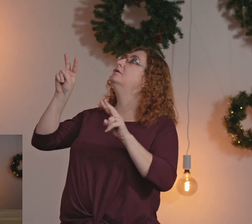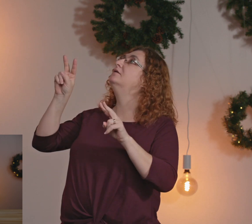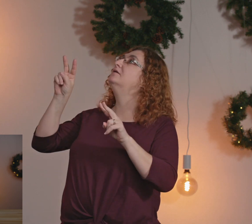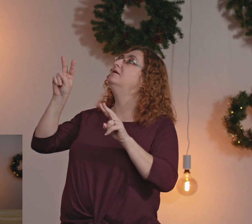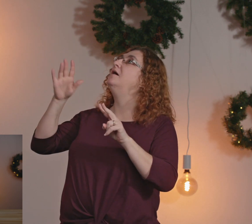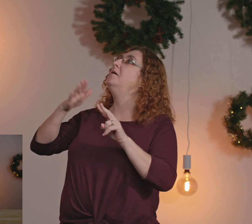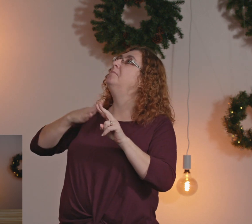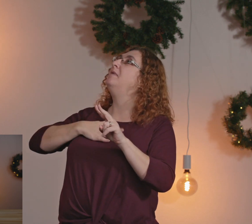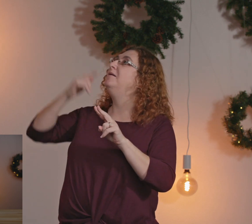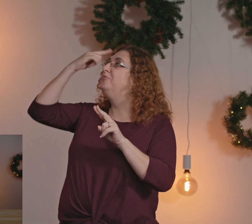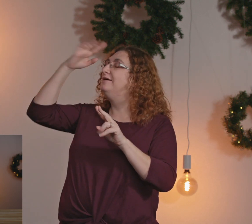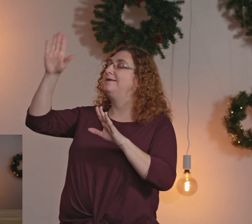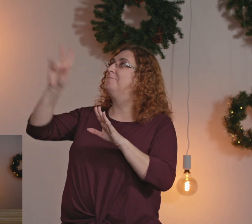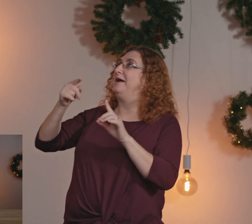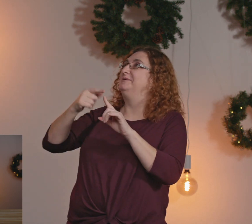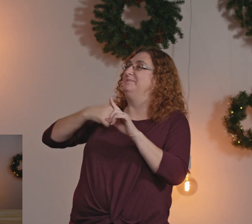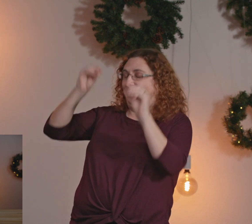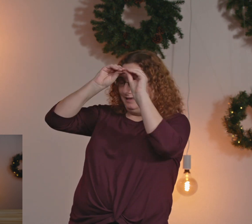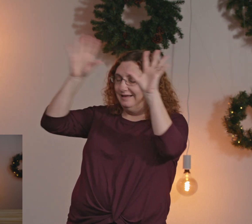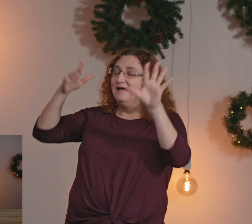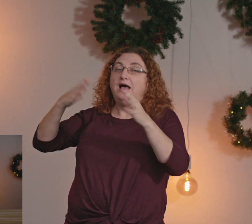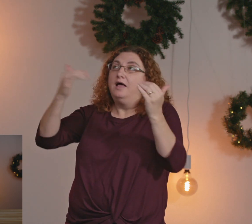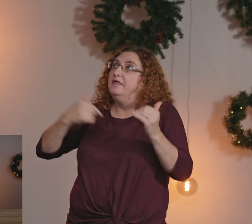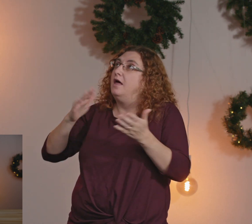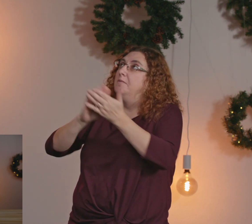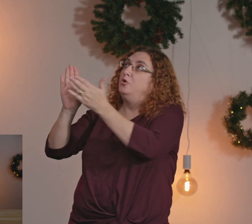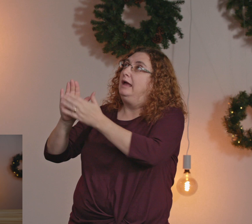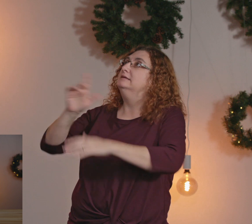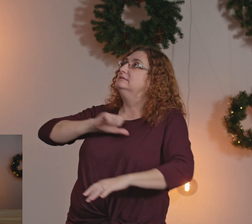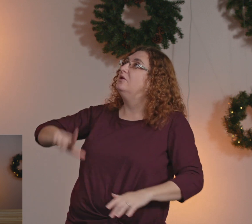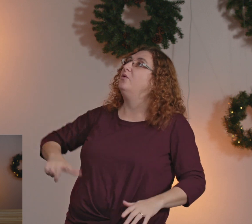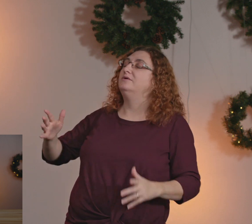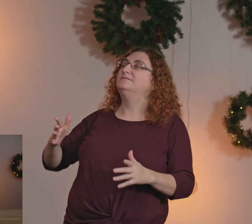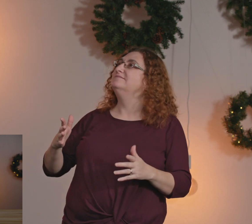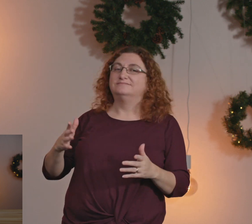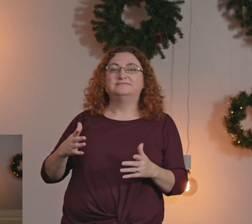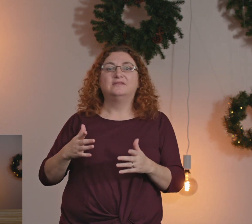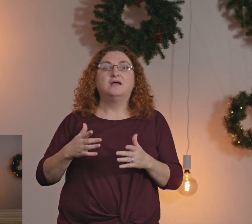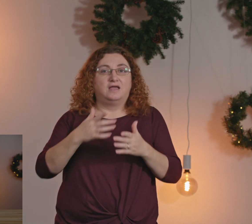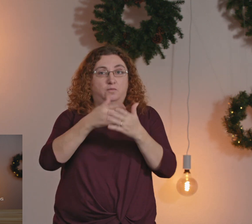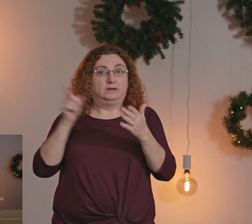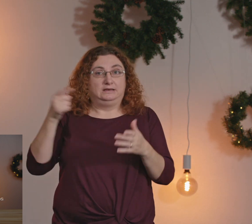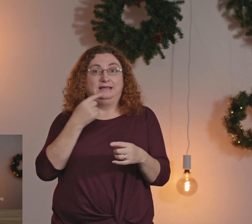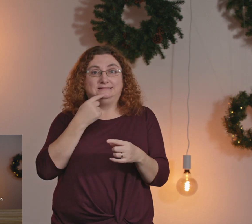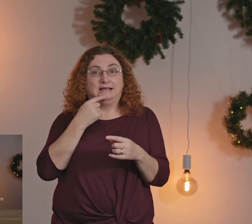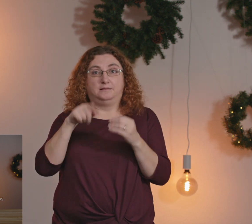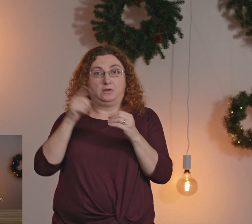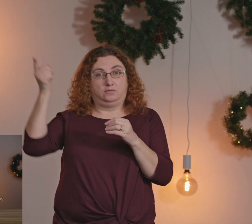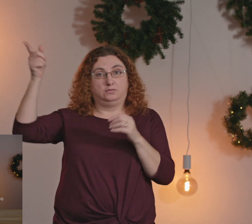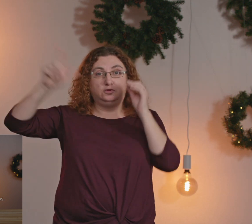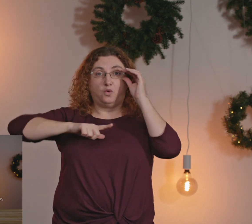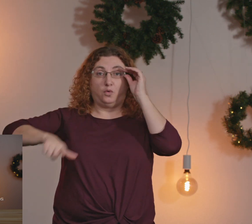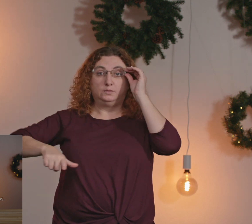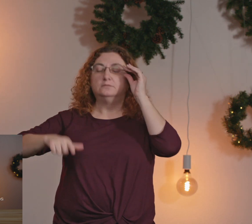restored. And then I praised the Most High, just like Zechariah. I praised the Most High. And here's what I said about the Most High. I honored